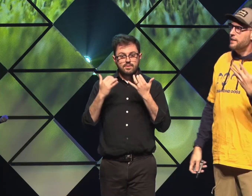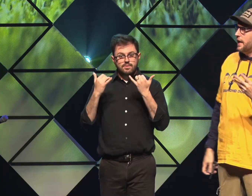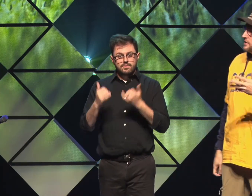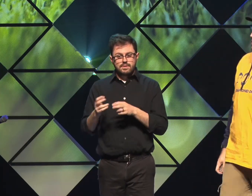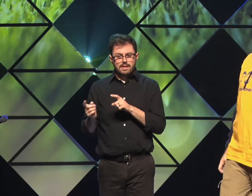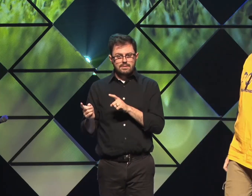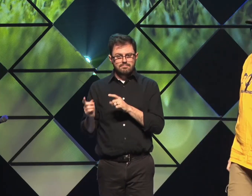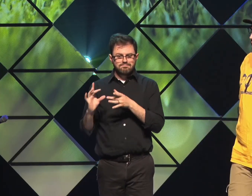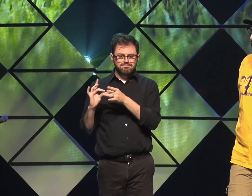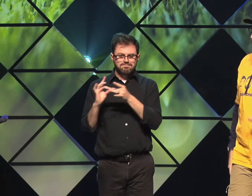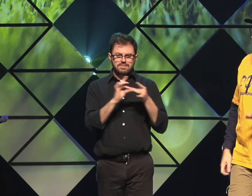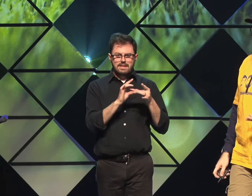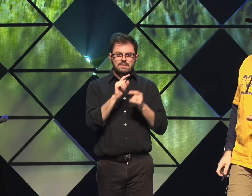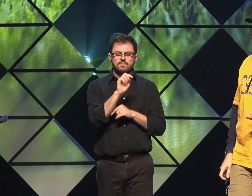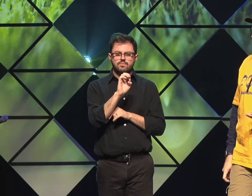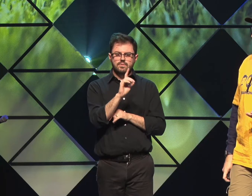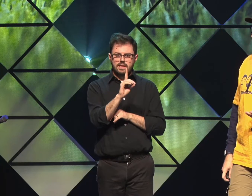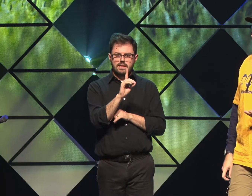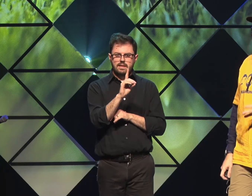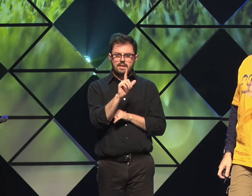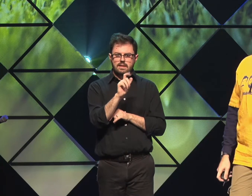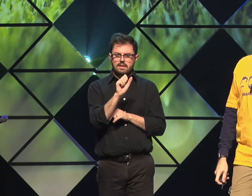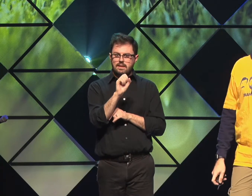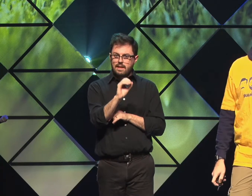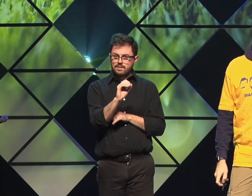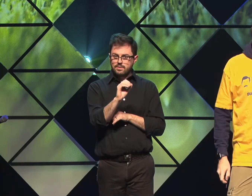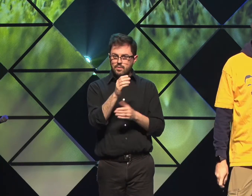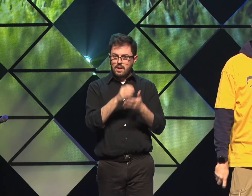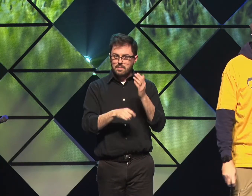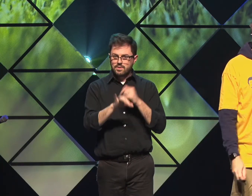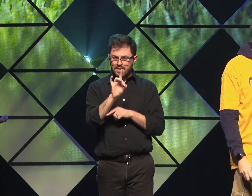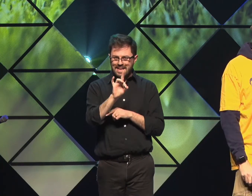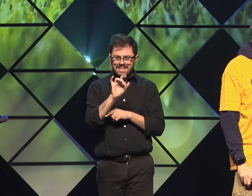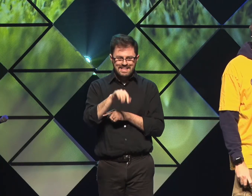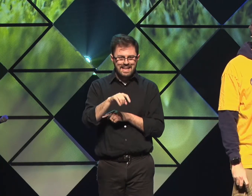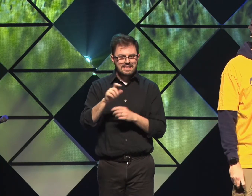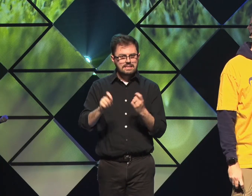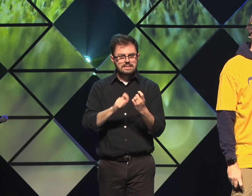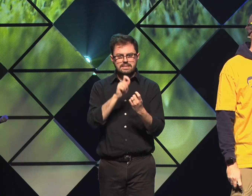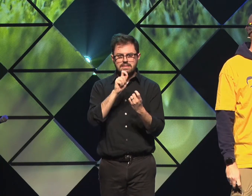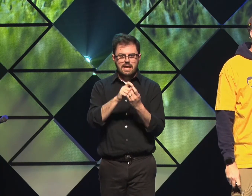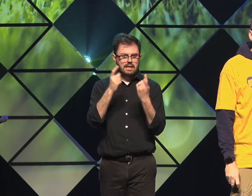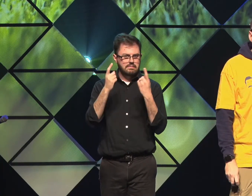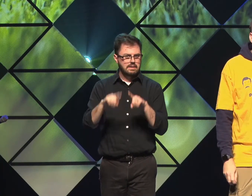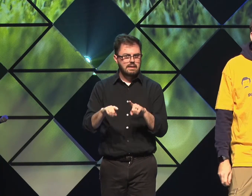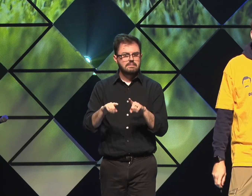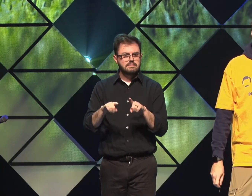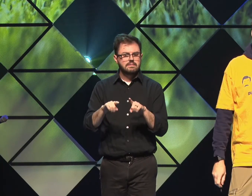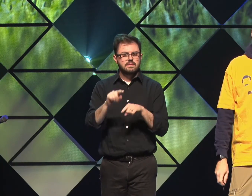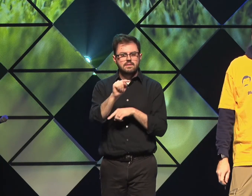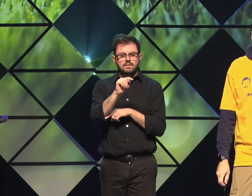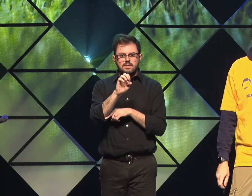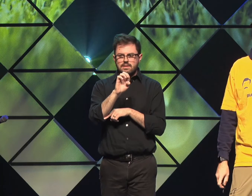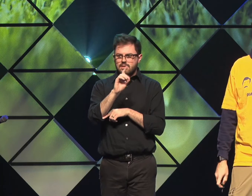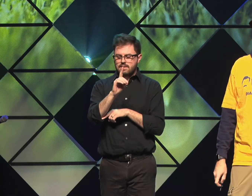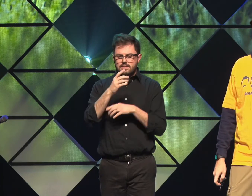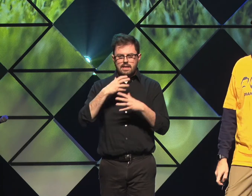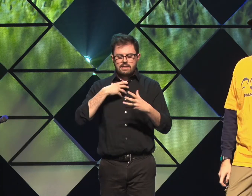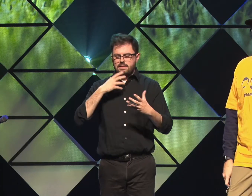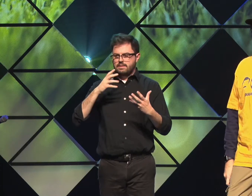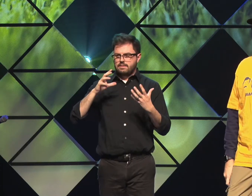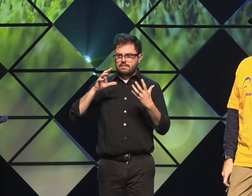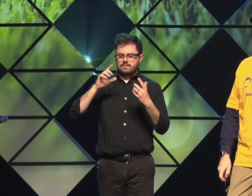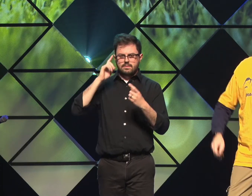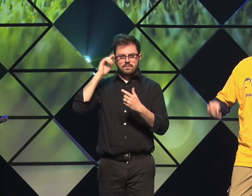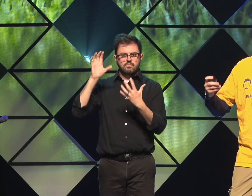to Ted Lasso in episode 8, because that's exactly what happens, right? Ted's all in a tizzy, doesn't know how to deal with